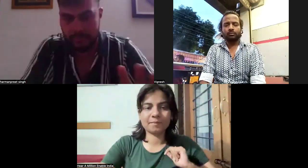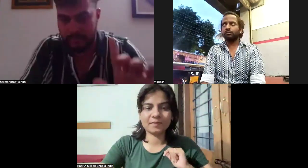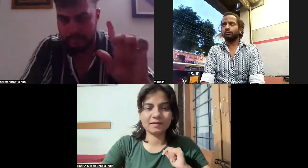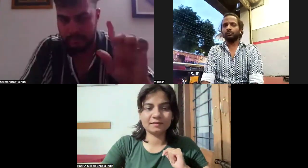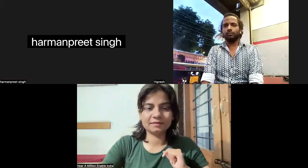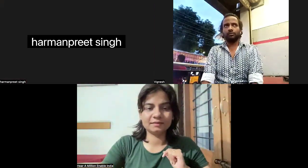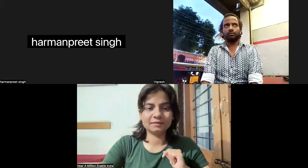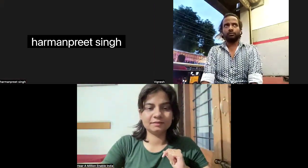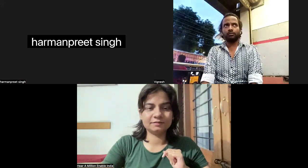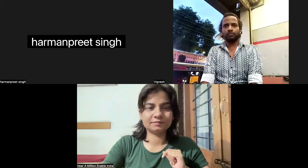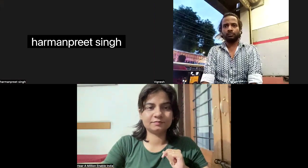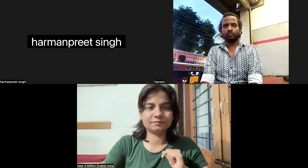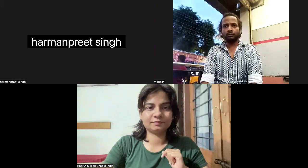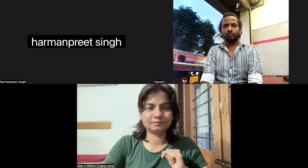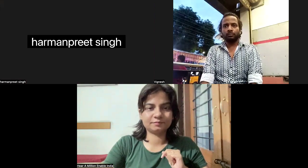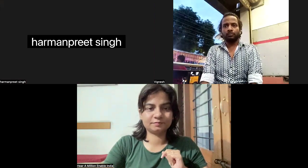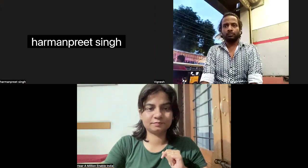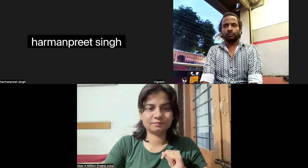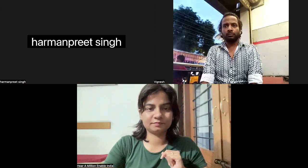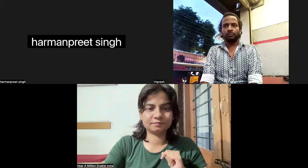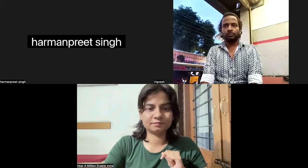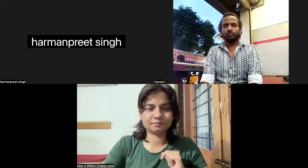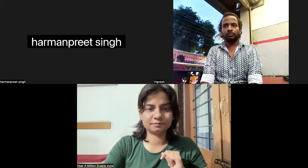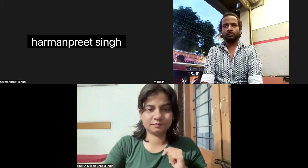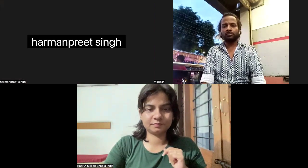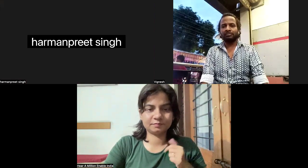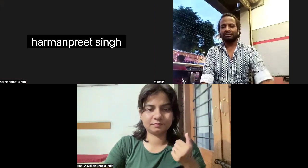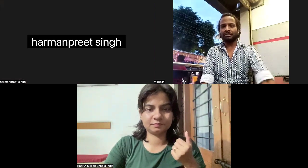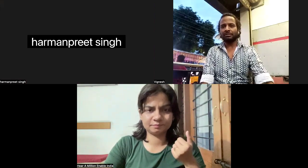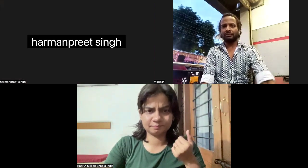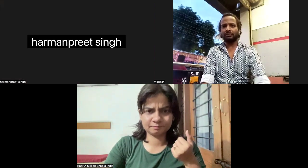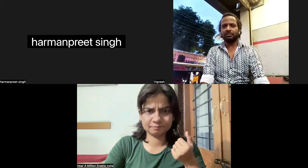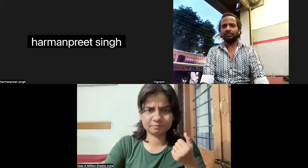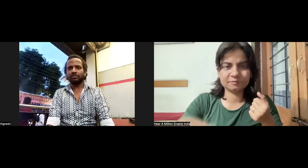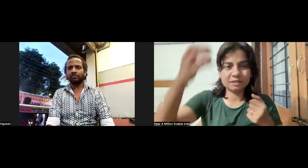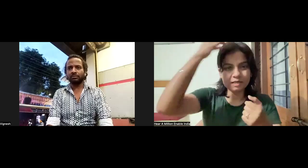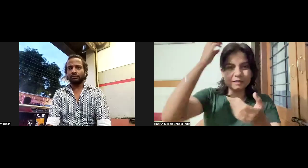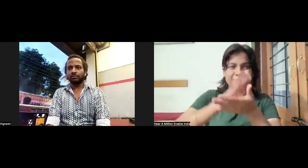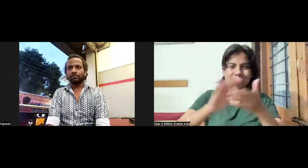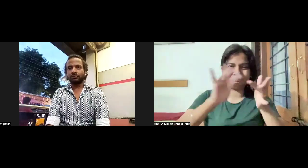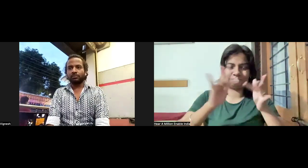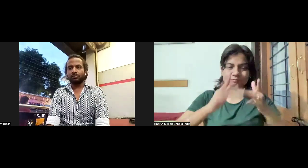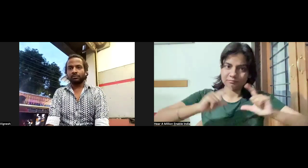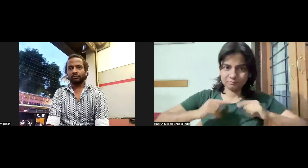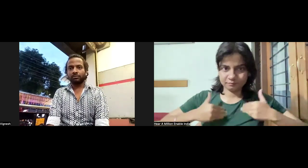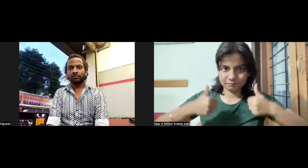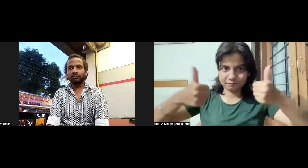perhaps we could. Charu says, Harmanpreet, I will support you. Let me take over.